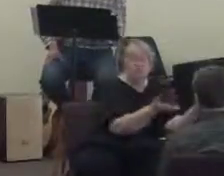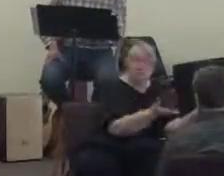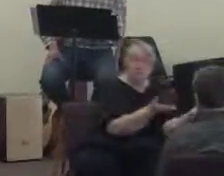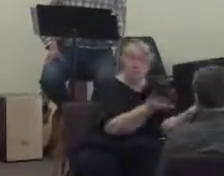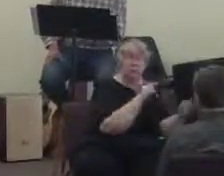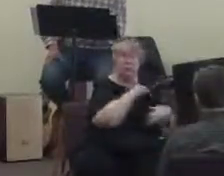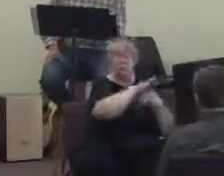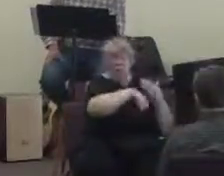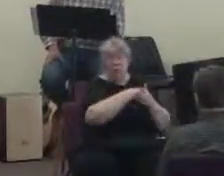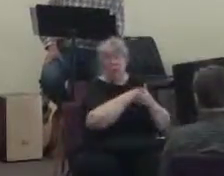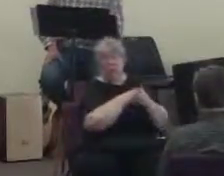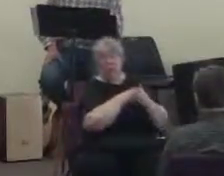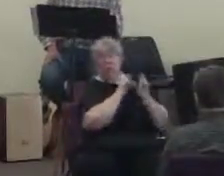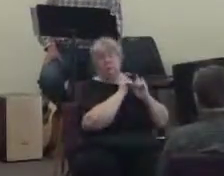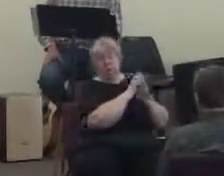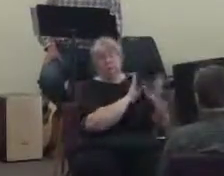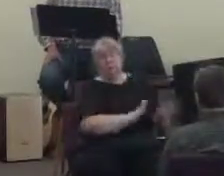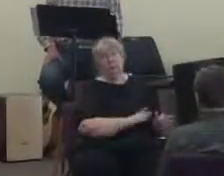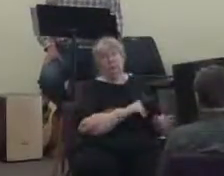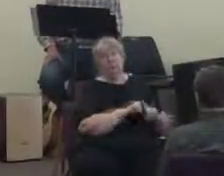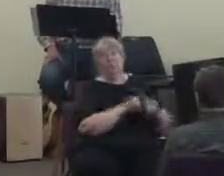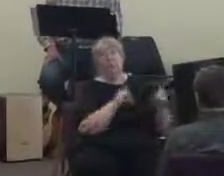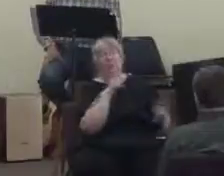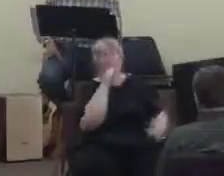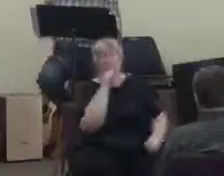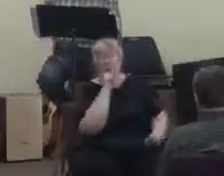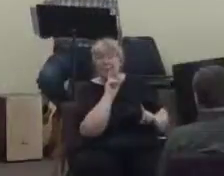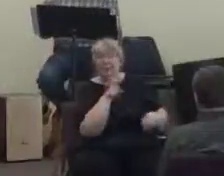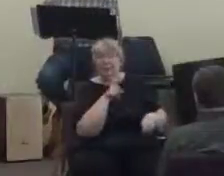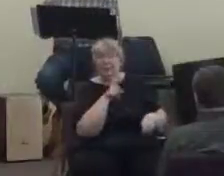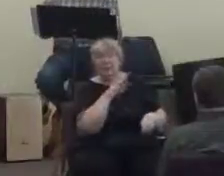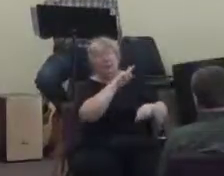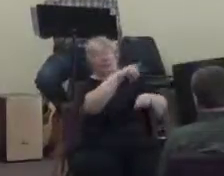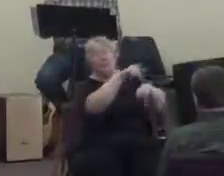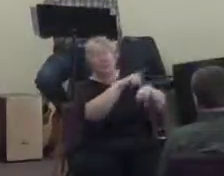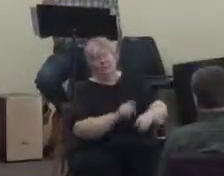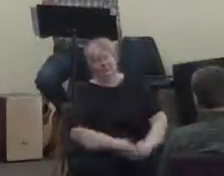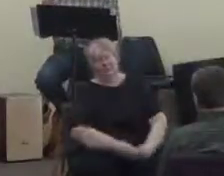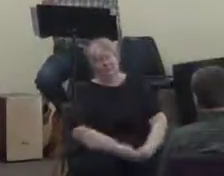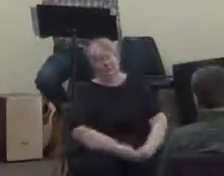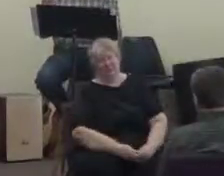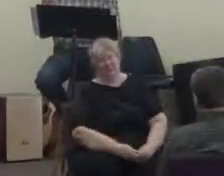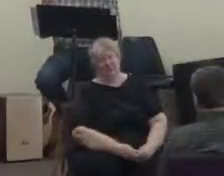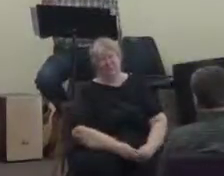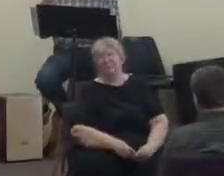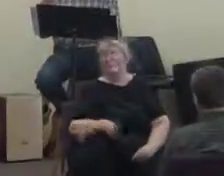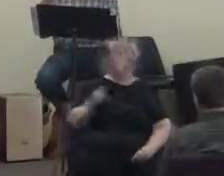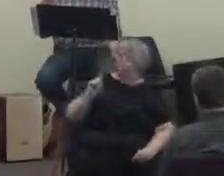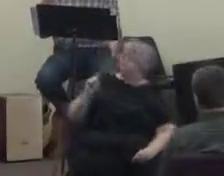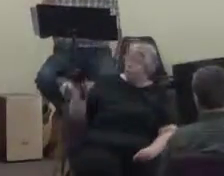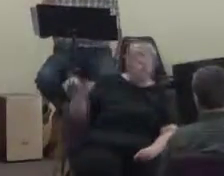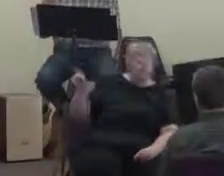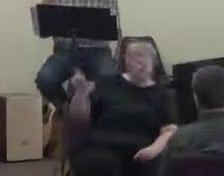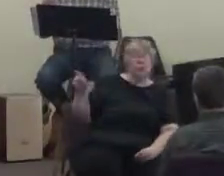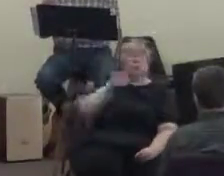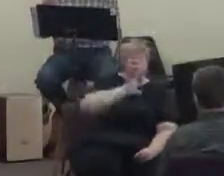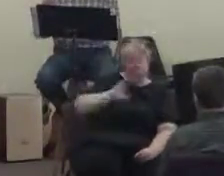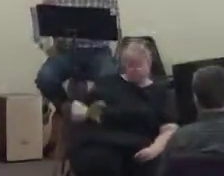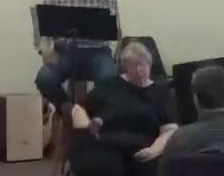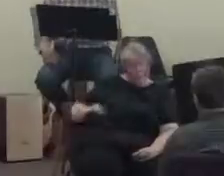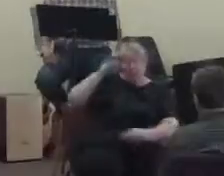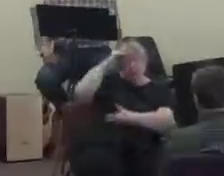question? Peter. Simon Peter answered, you are the Christ, the Son